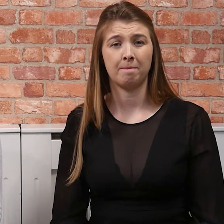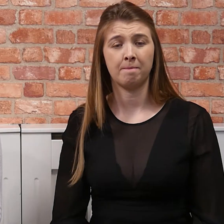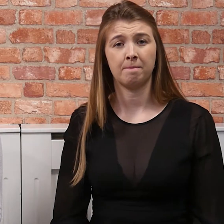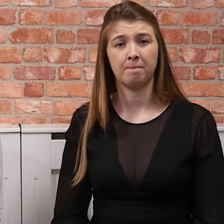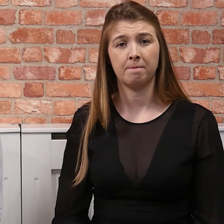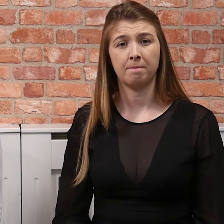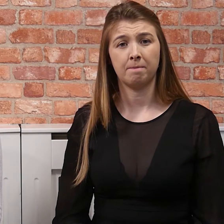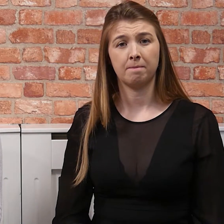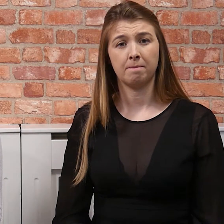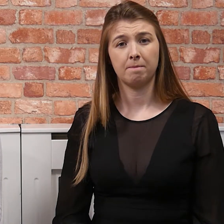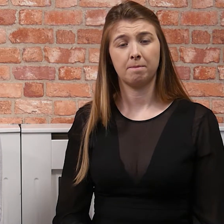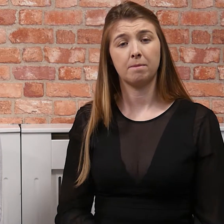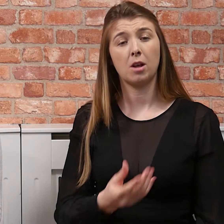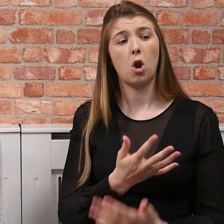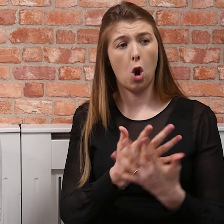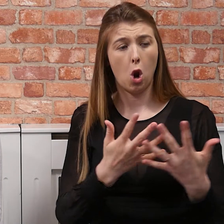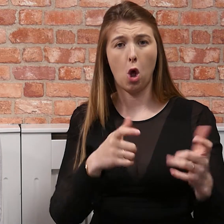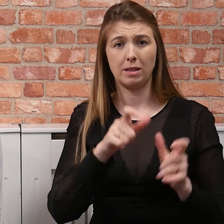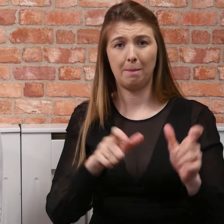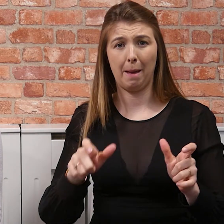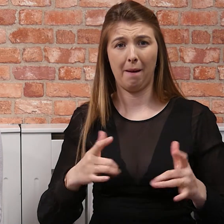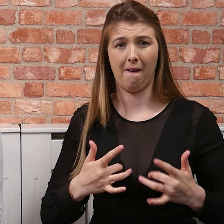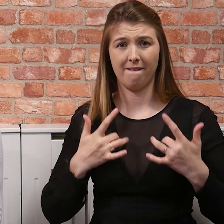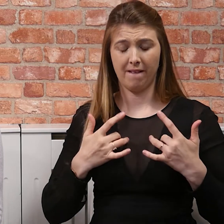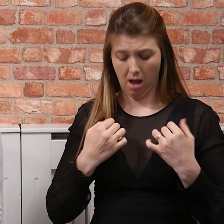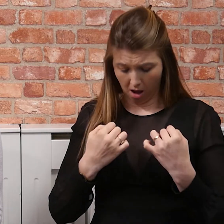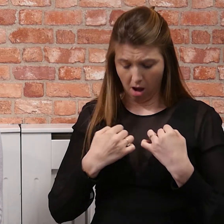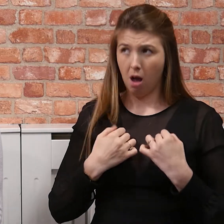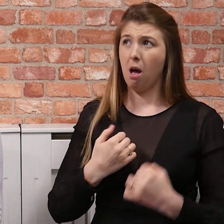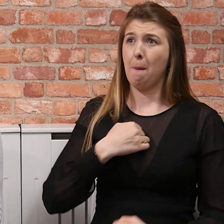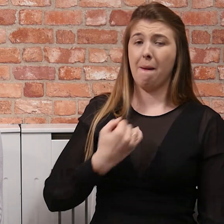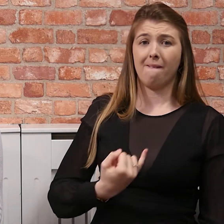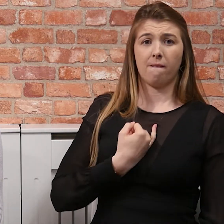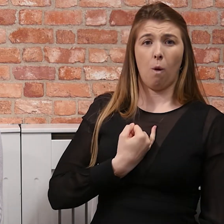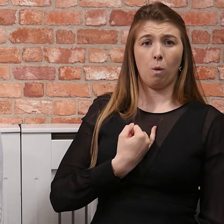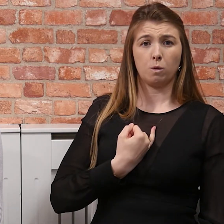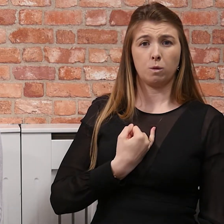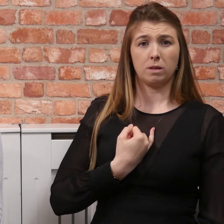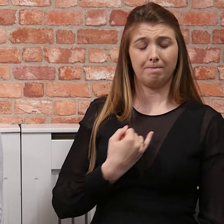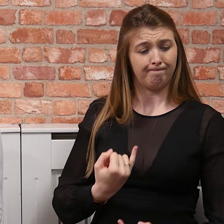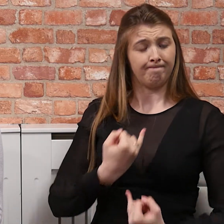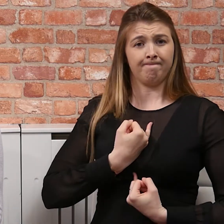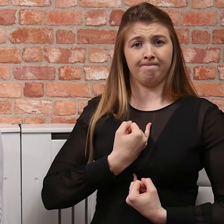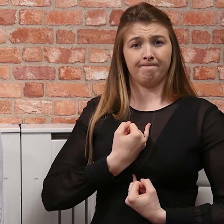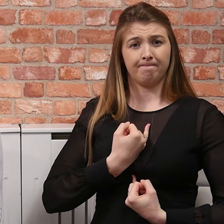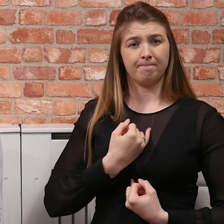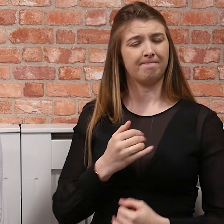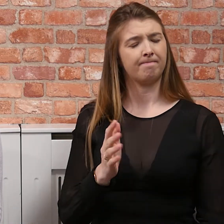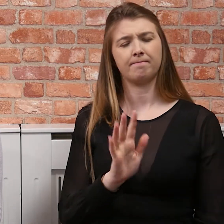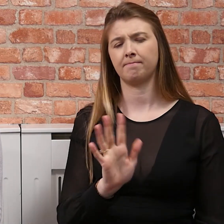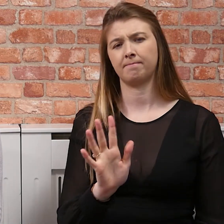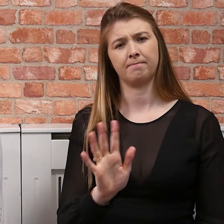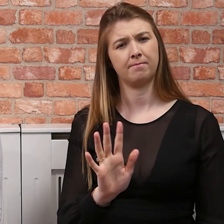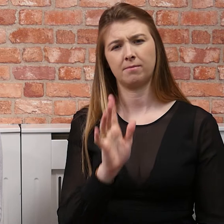People worry quite often that it's their fault, that it's something they did or they didn't do. That's really, really unlikely to